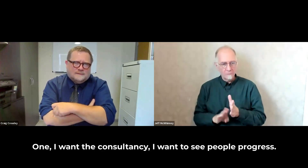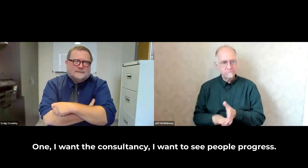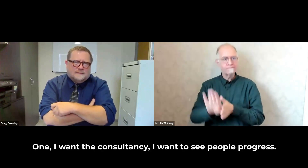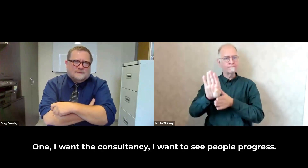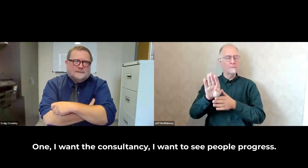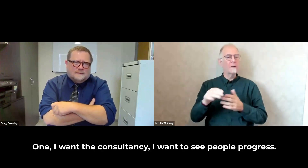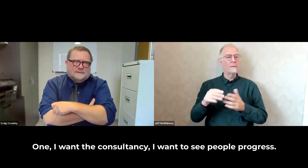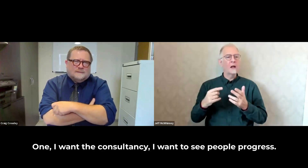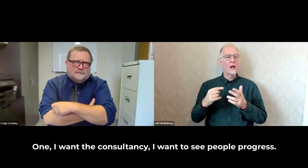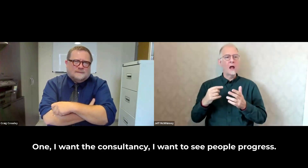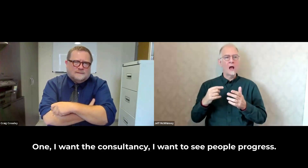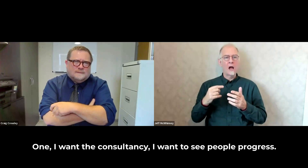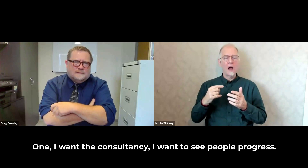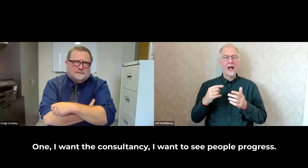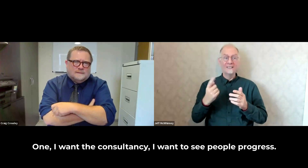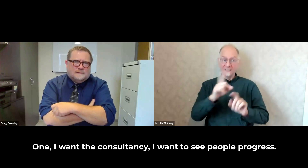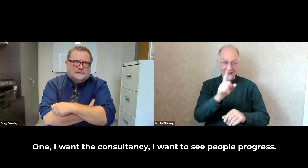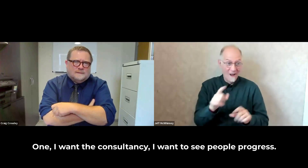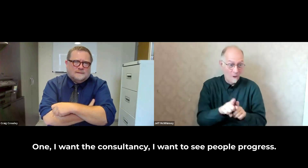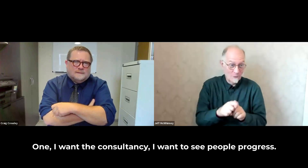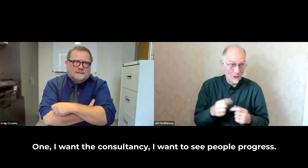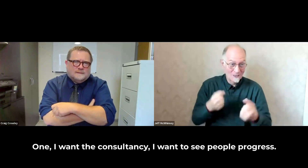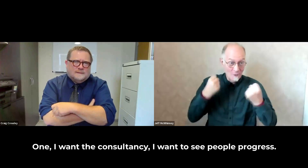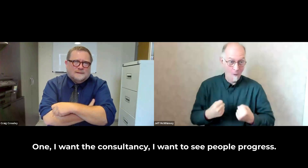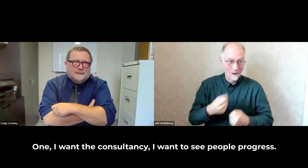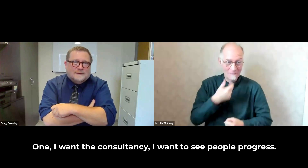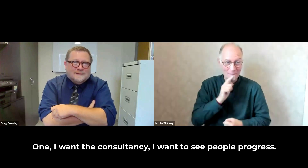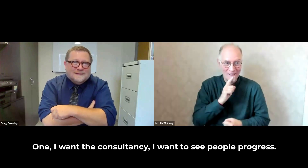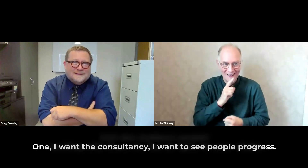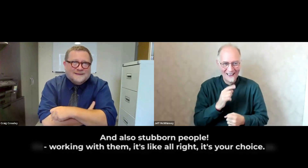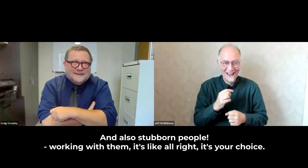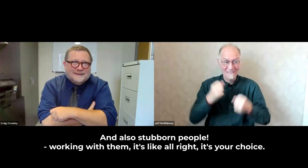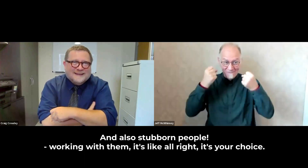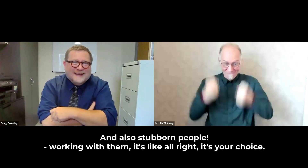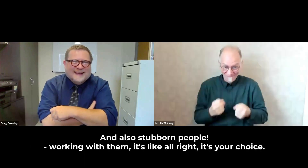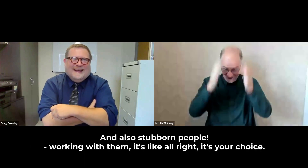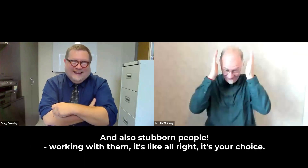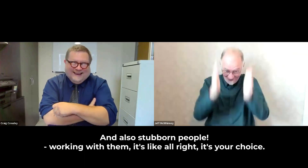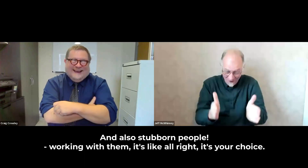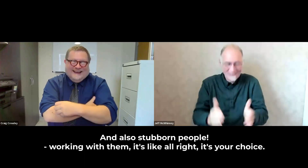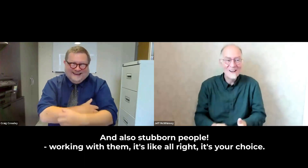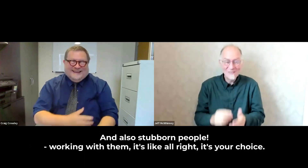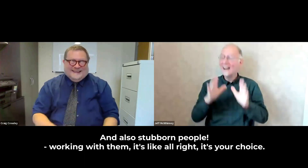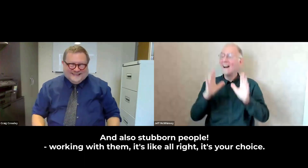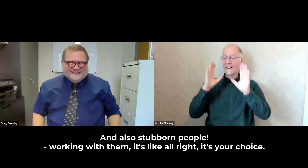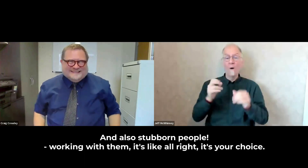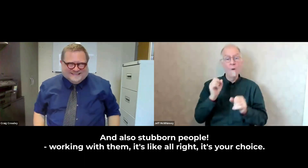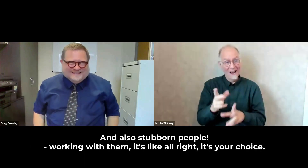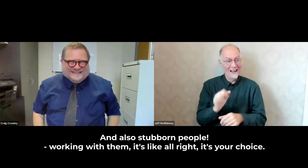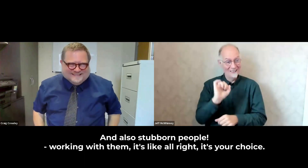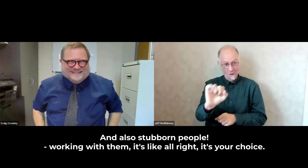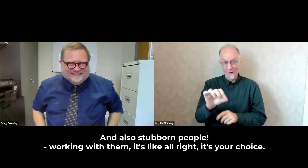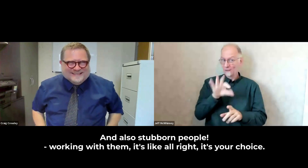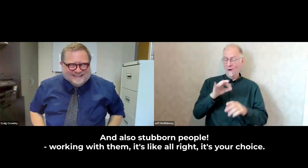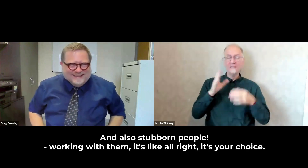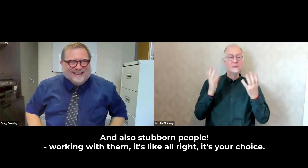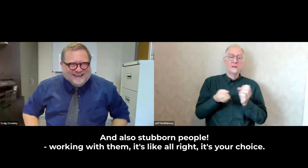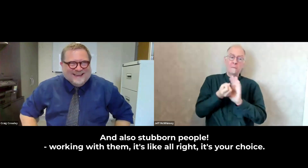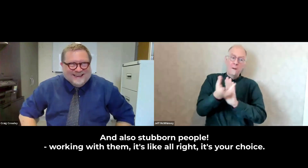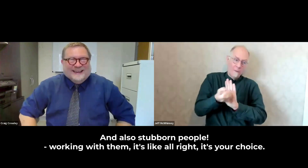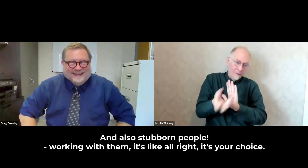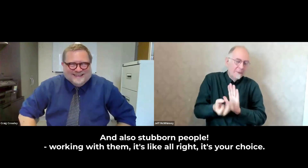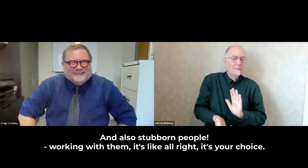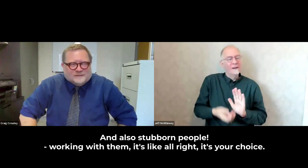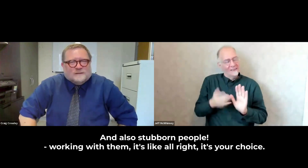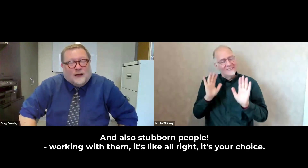to consultancy. I want to see people progress. And also stubborn people, working with